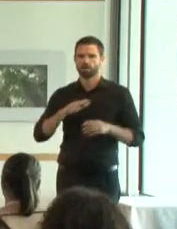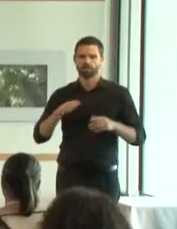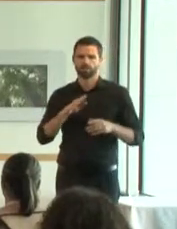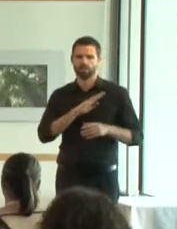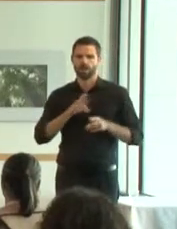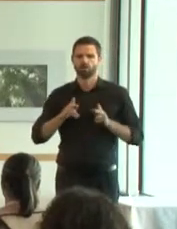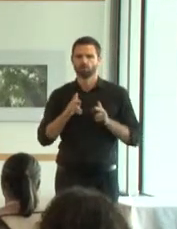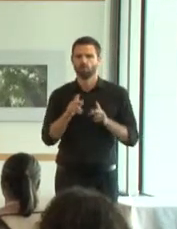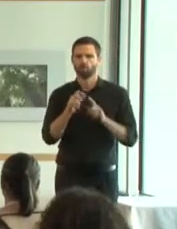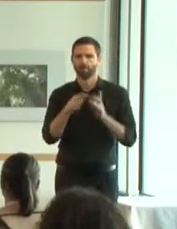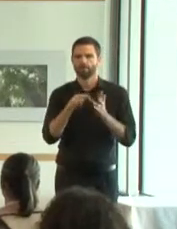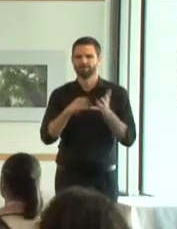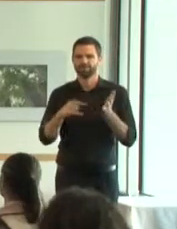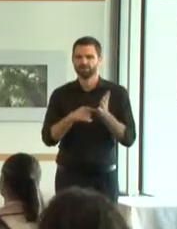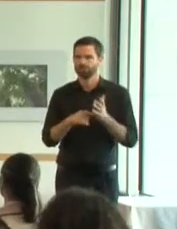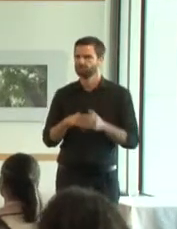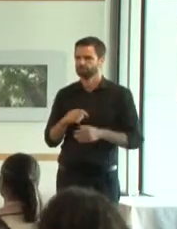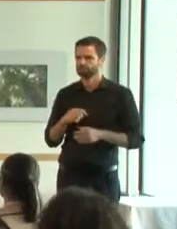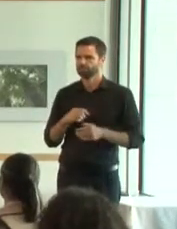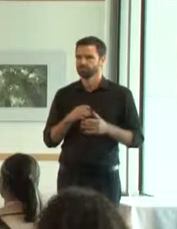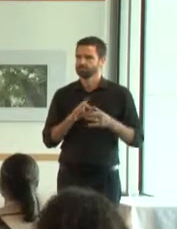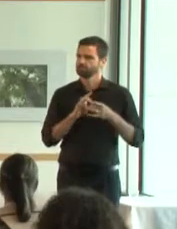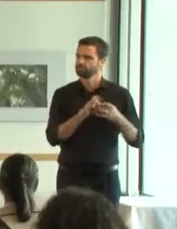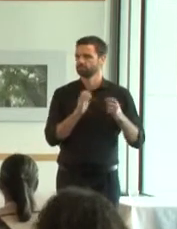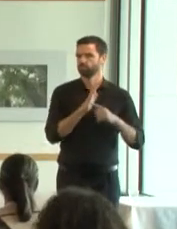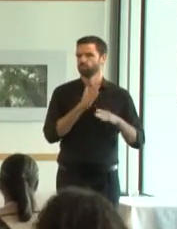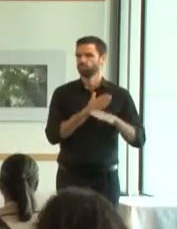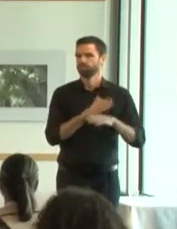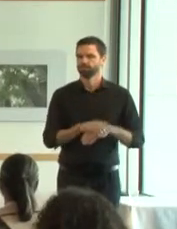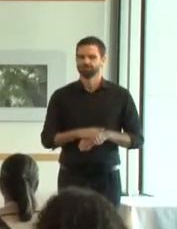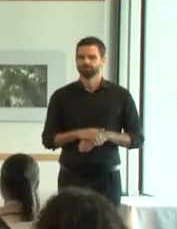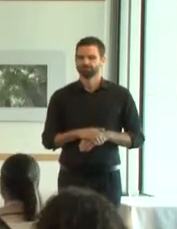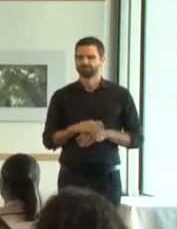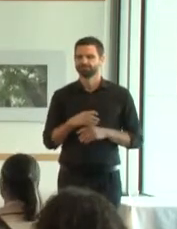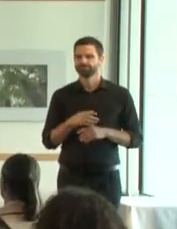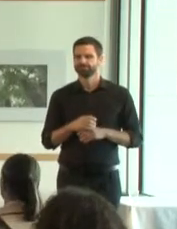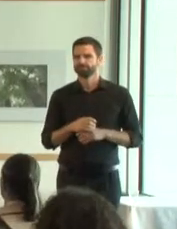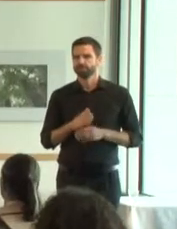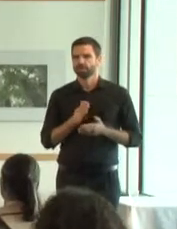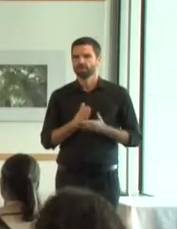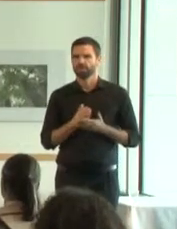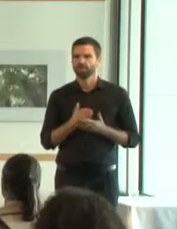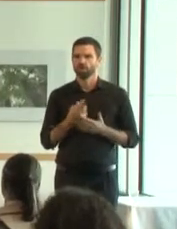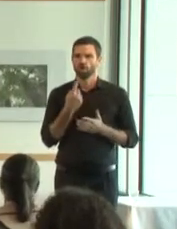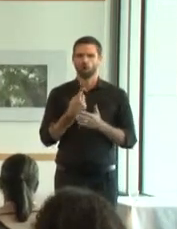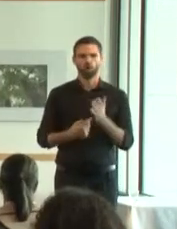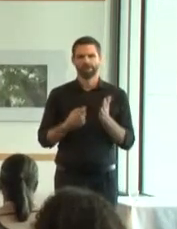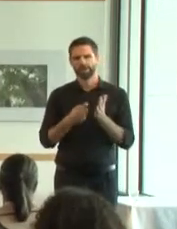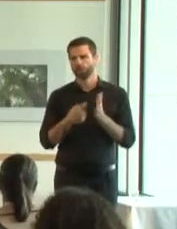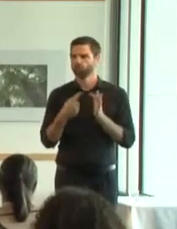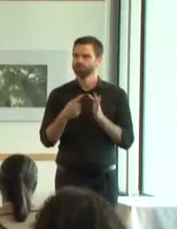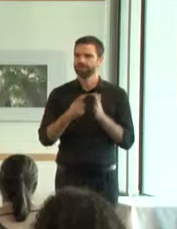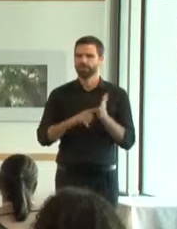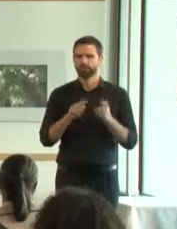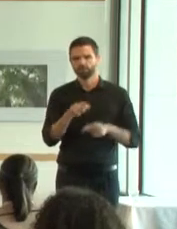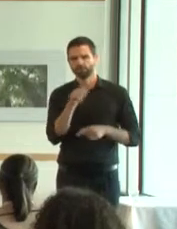managing how that work's done. And I'd like to point out that they're not just reels of film. They're not just reels of film to anybody, to be honest. But amongst